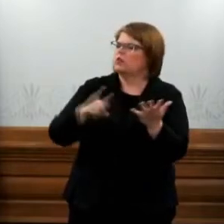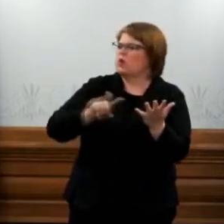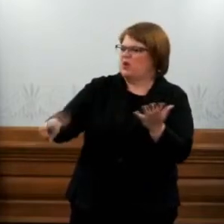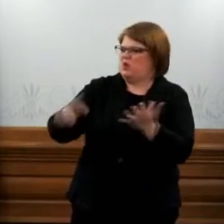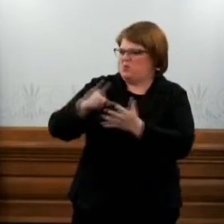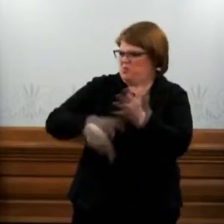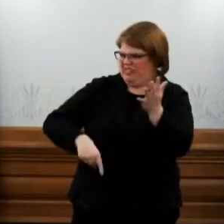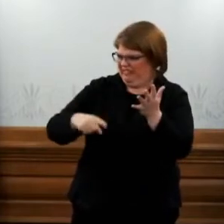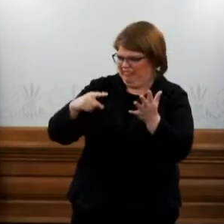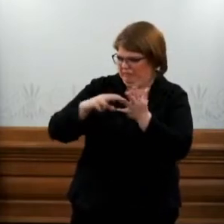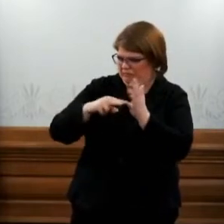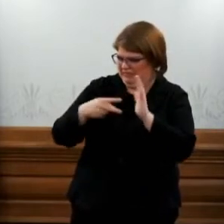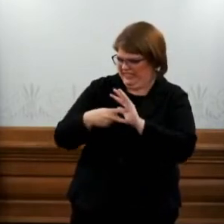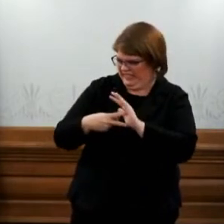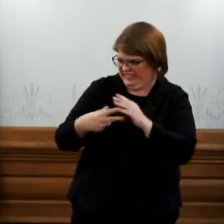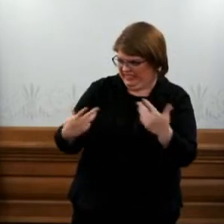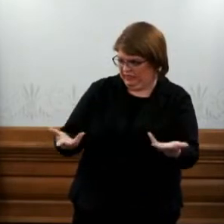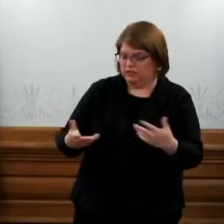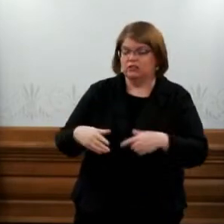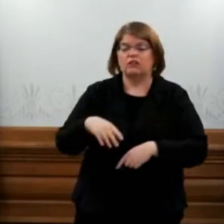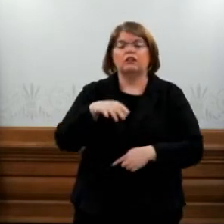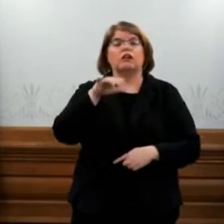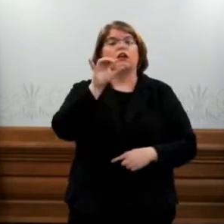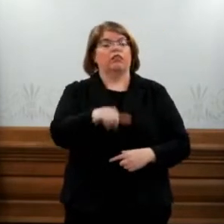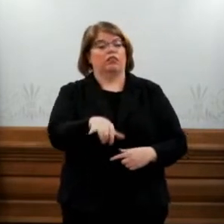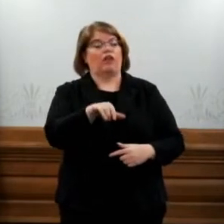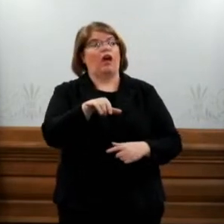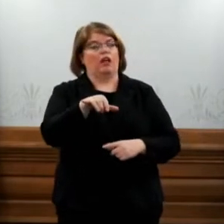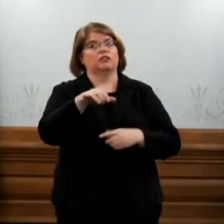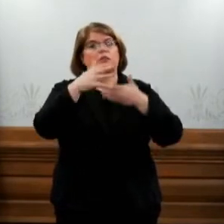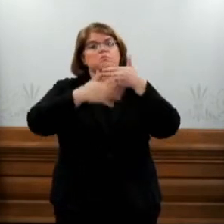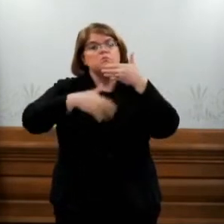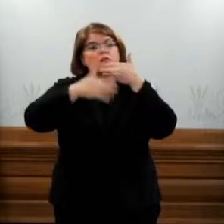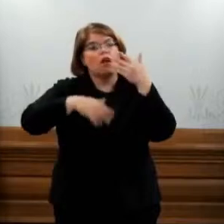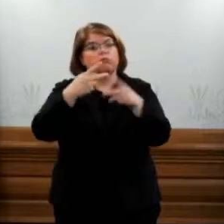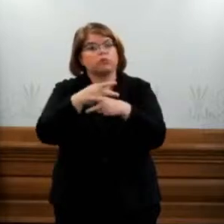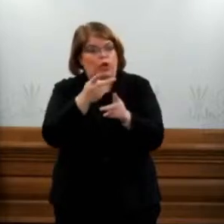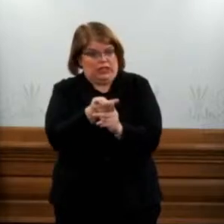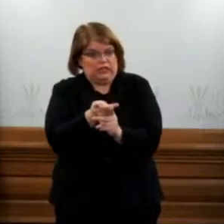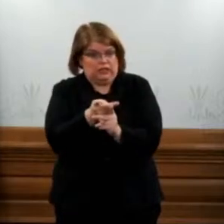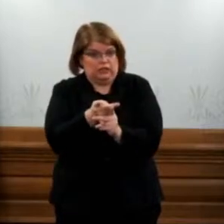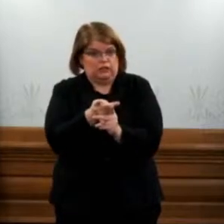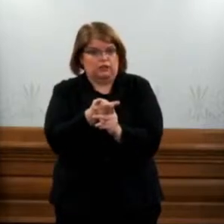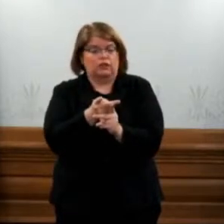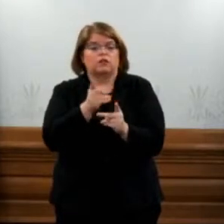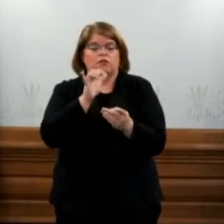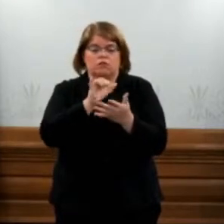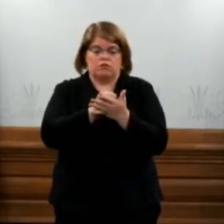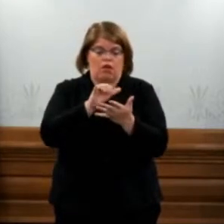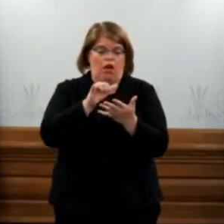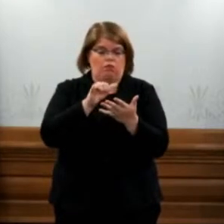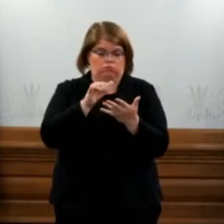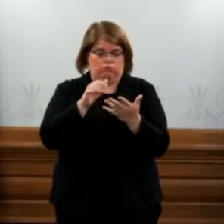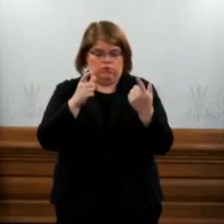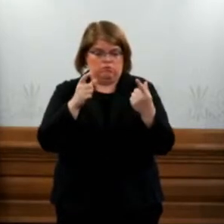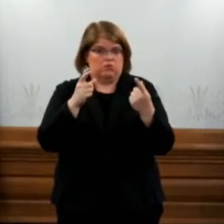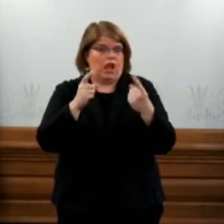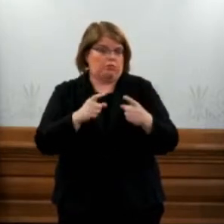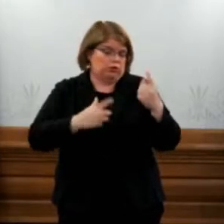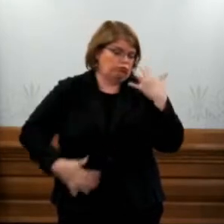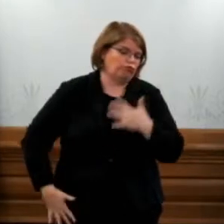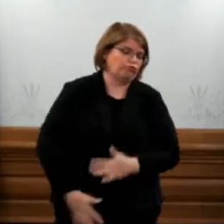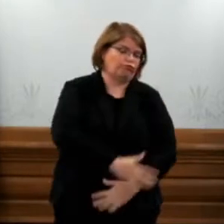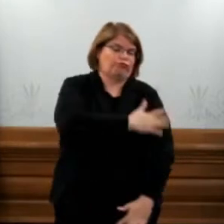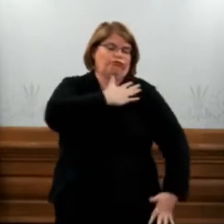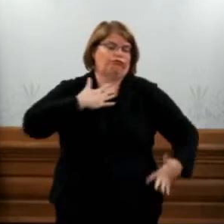plasma? Well, convalescent plasma is a blood product that is circulating through your vascular